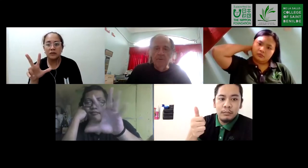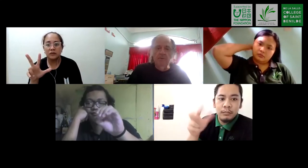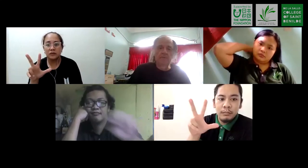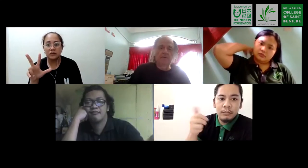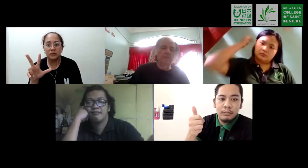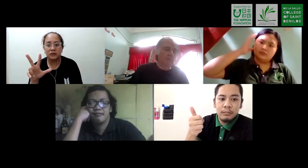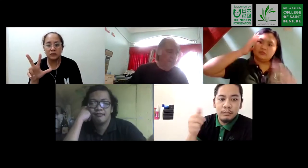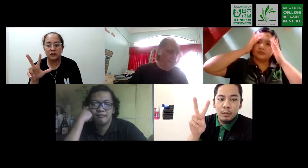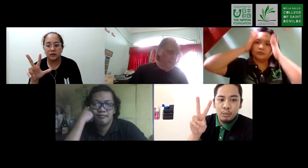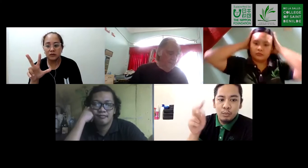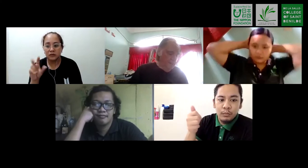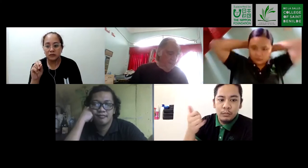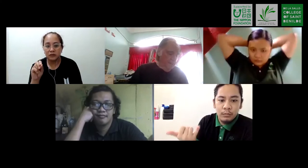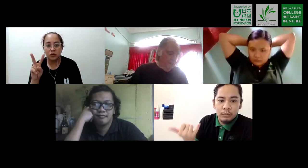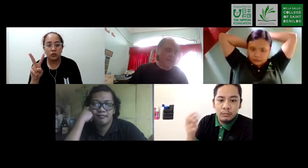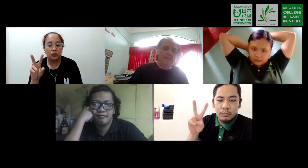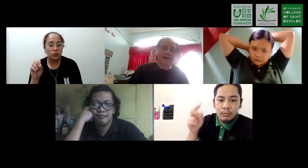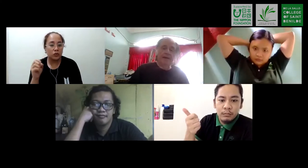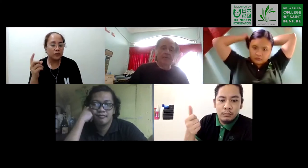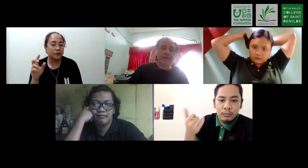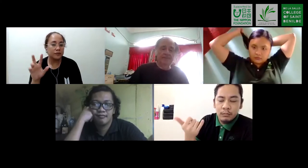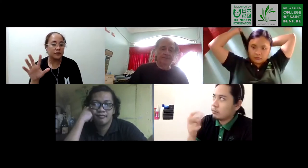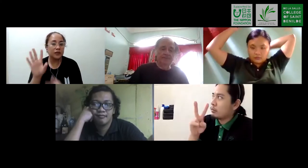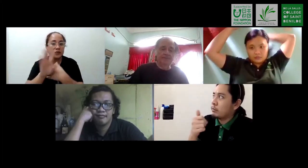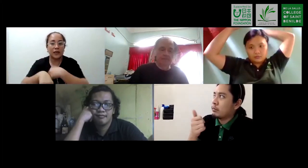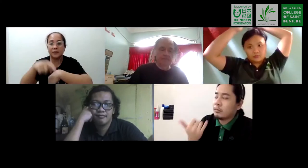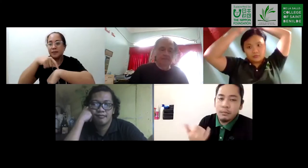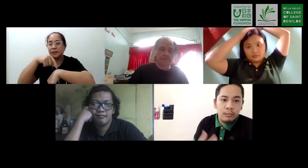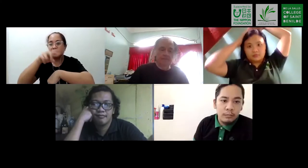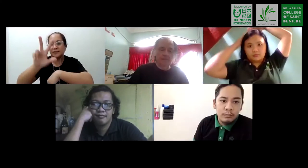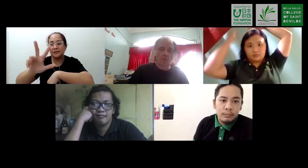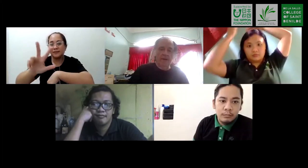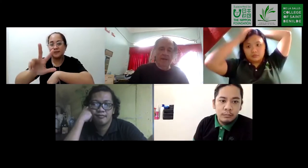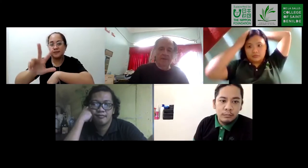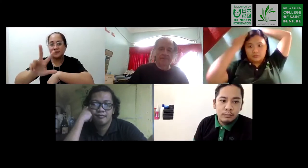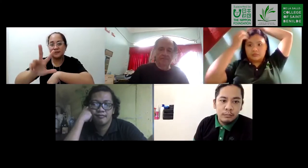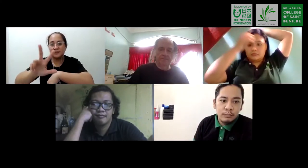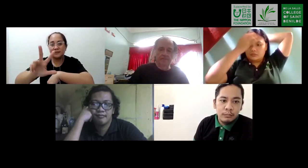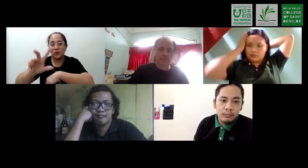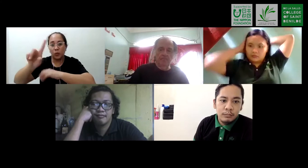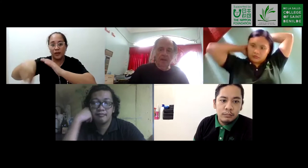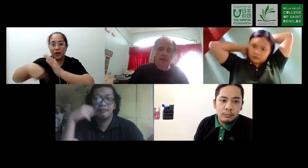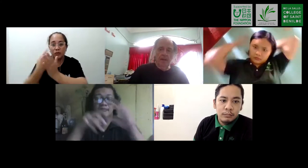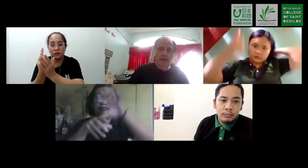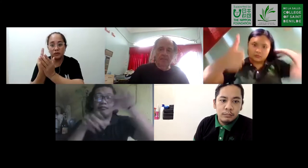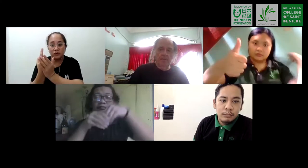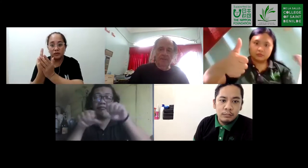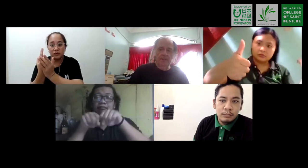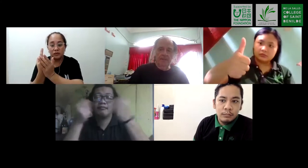2, okay. So come back at 3, 1 hour, and we'll discuss